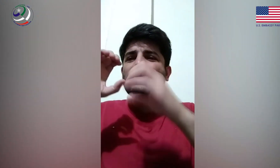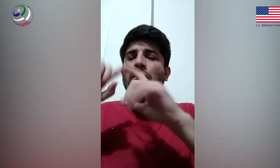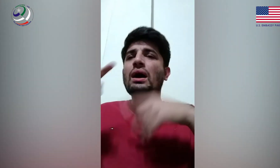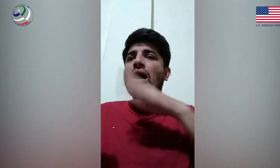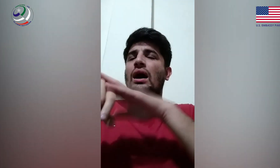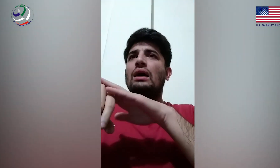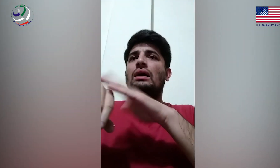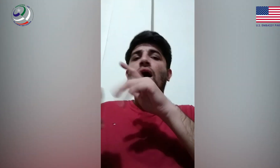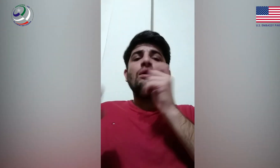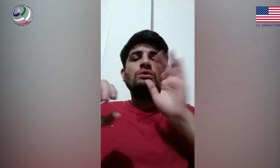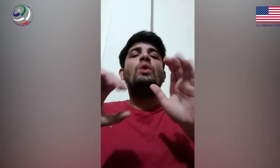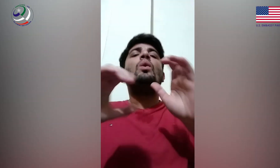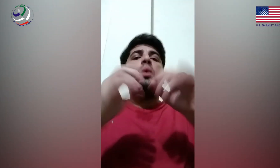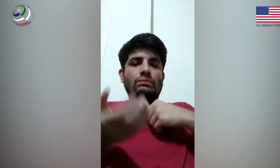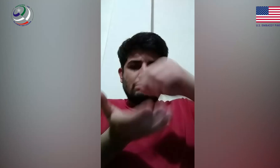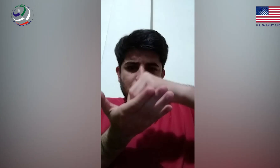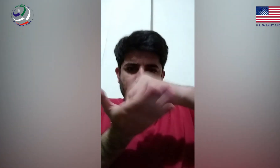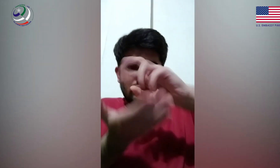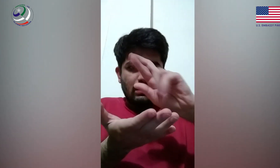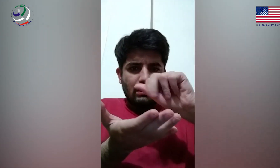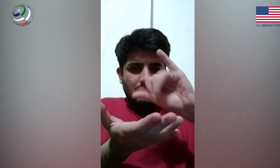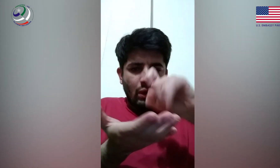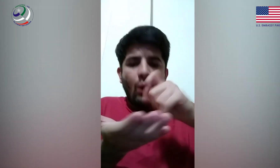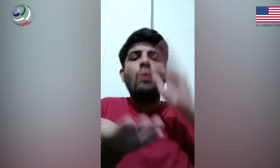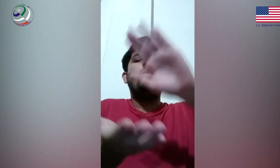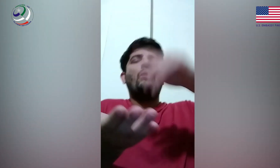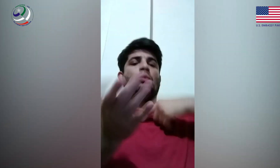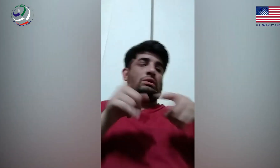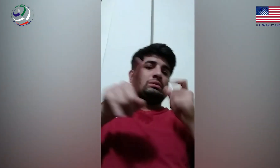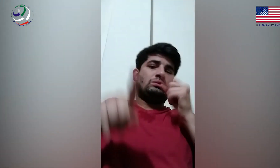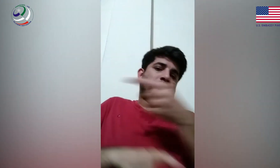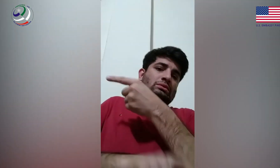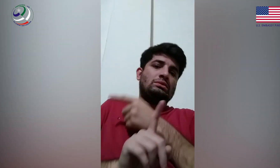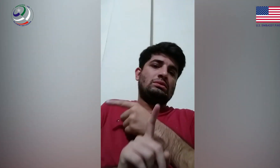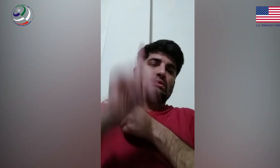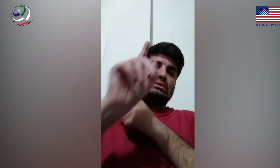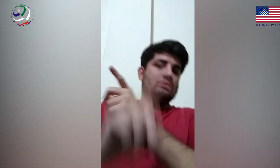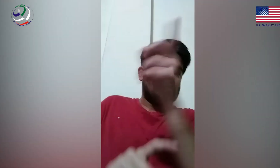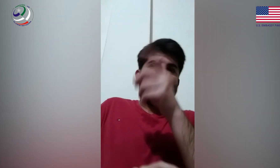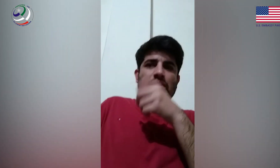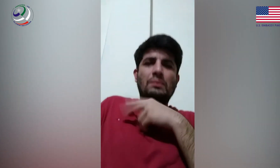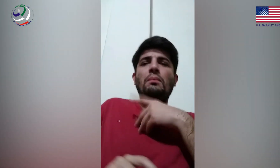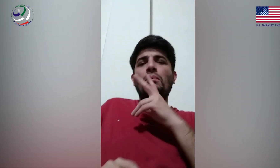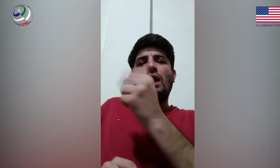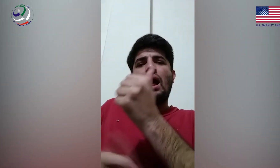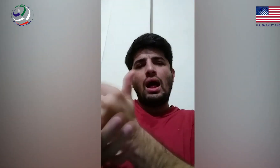He told me where to go for the x-ray in the hospital. I asked him if he could go with me, but he refused. He said he was